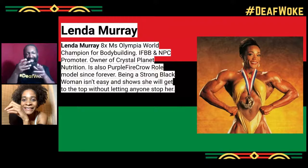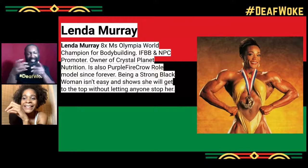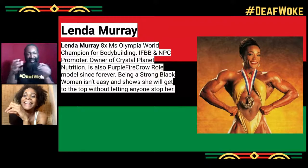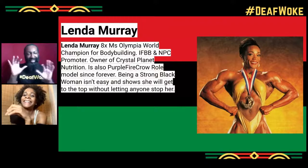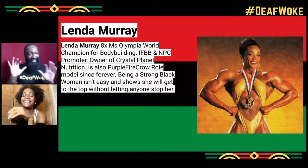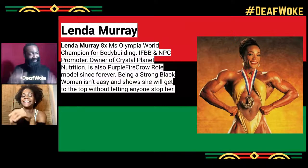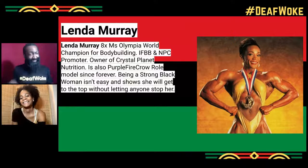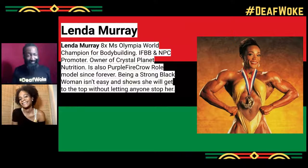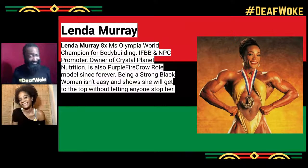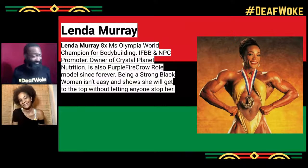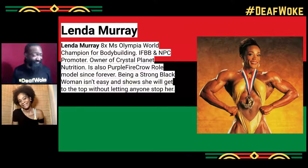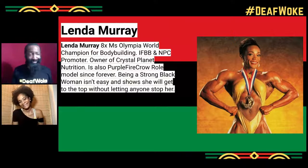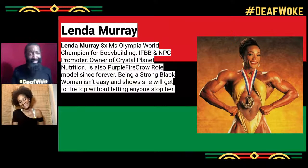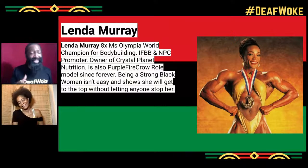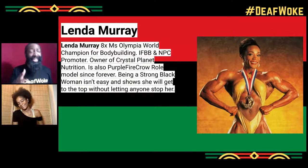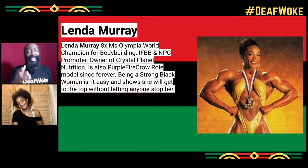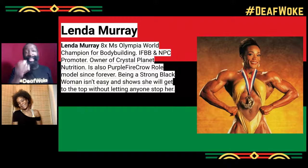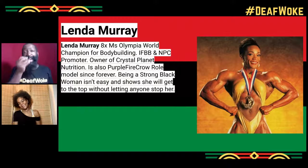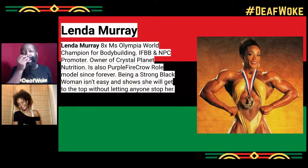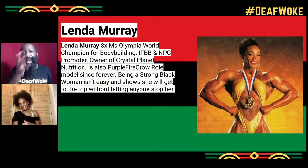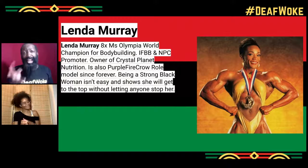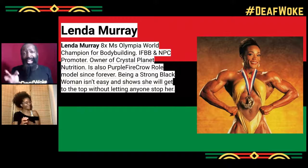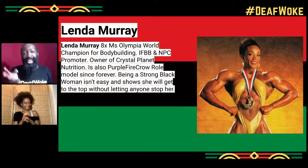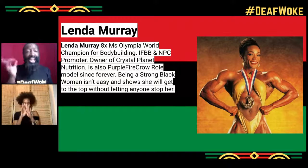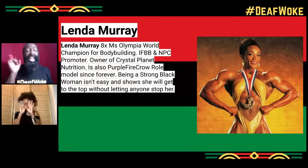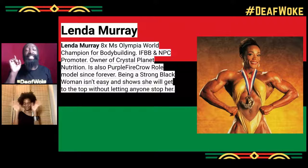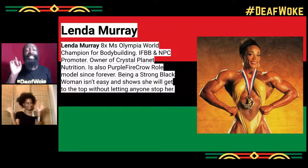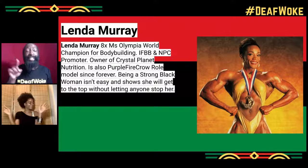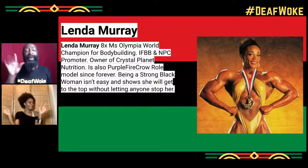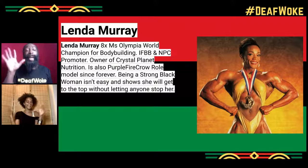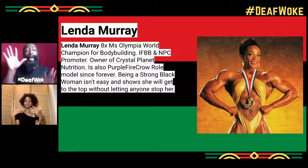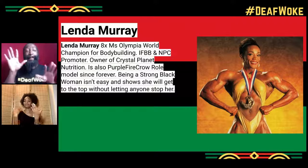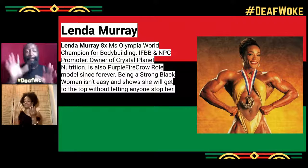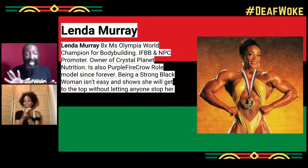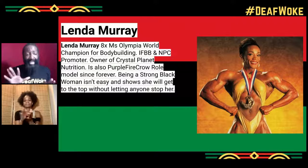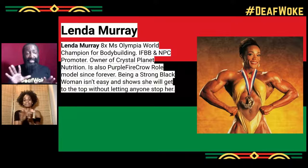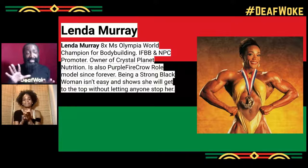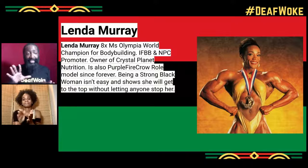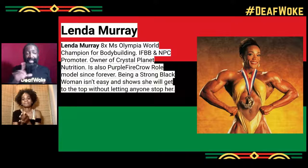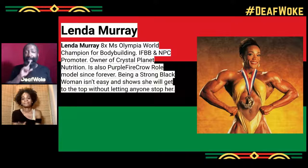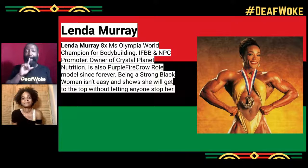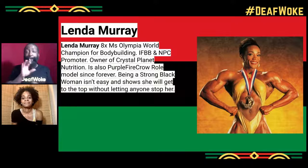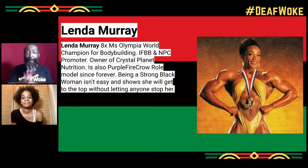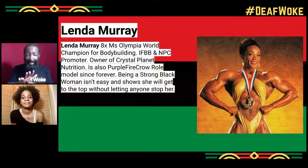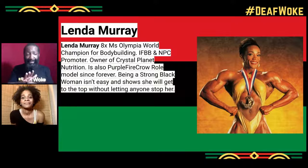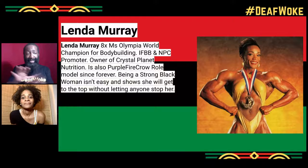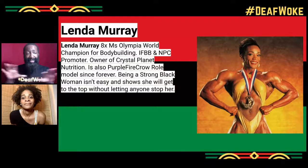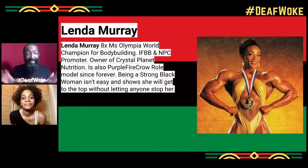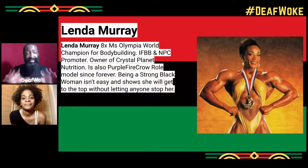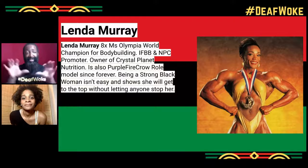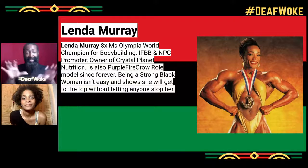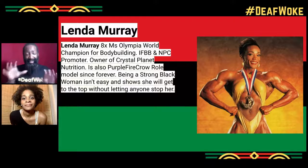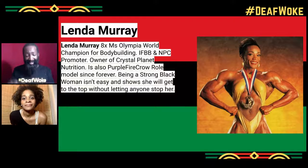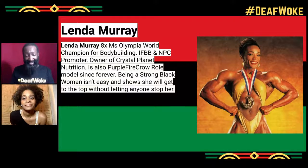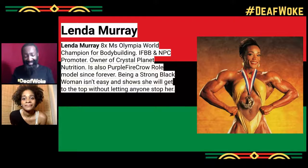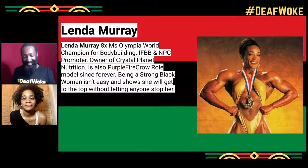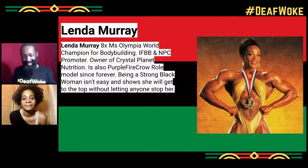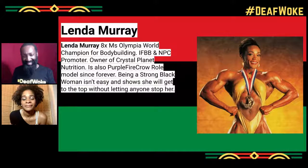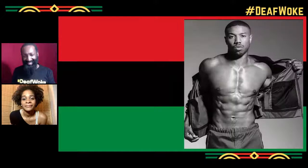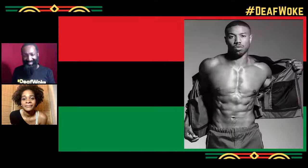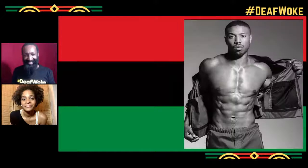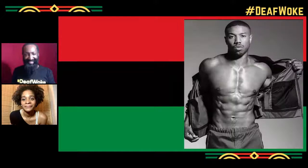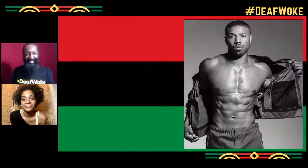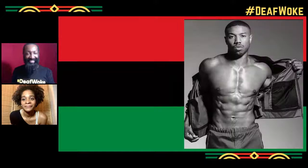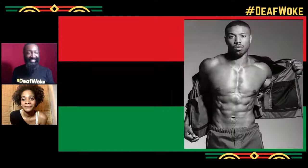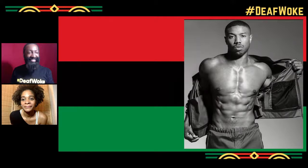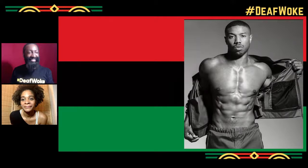know, people kind of, bullied her and because she, quote unquote, looked like a man. But I mean, it's amazing